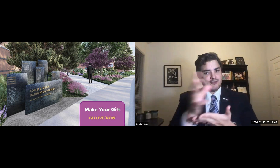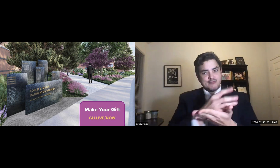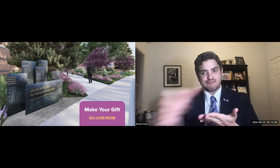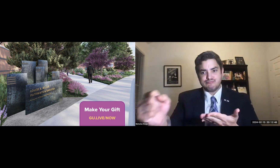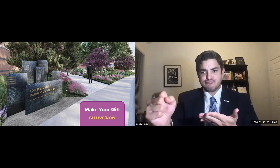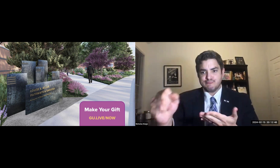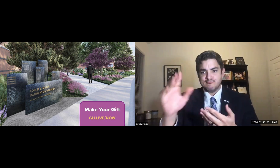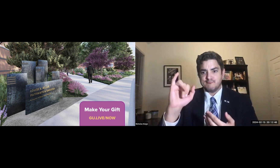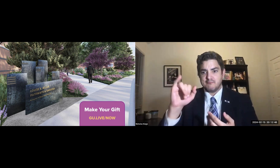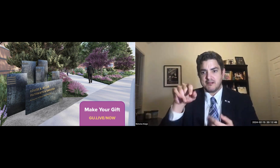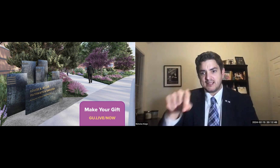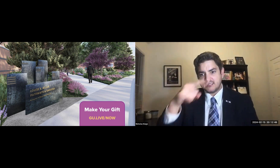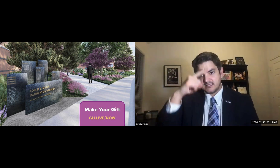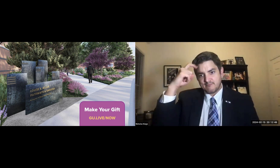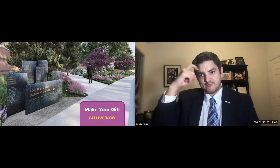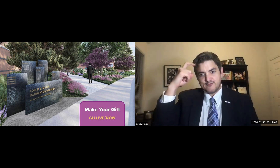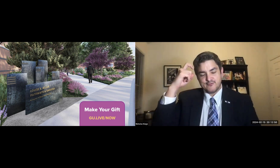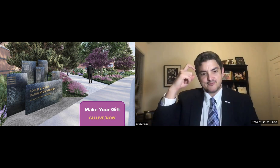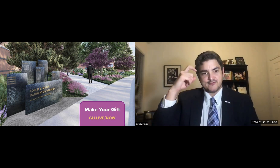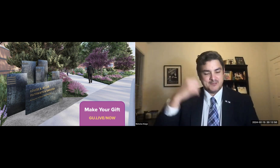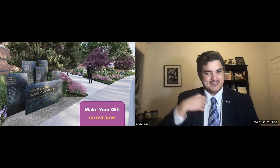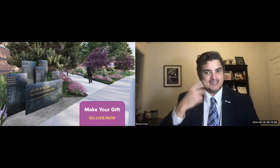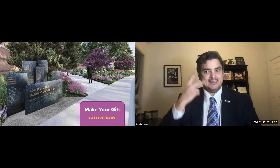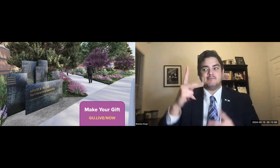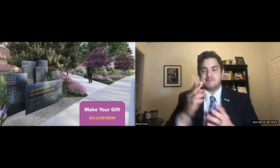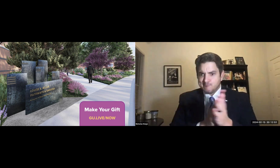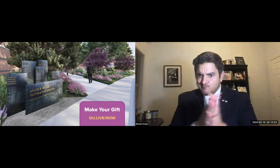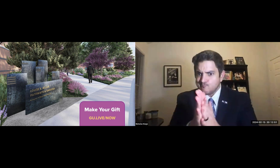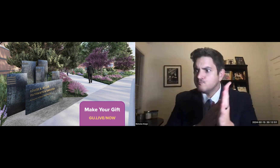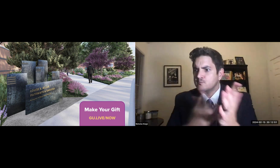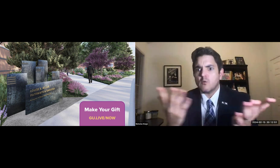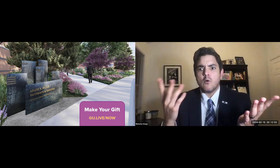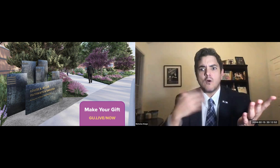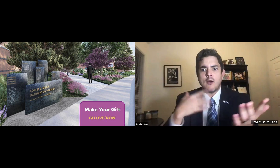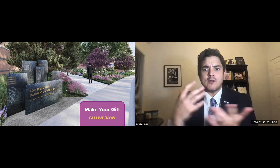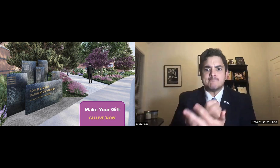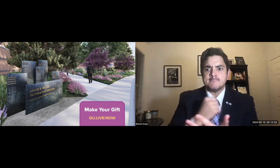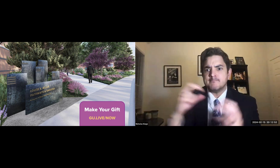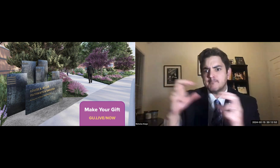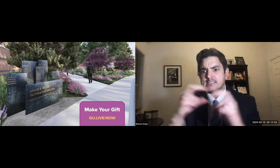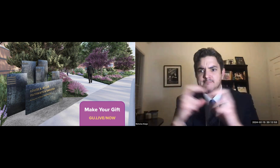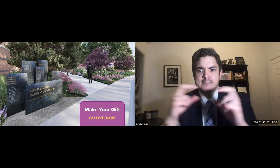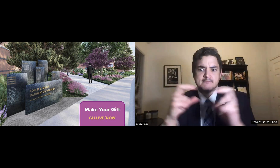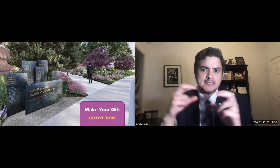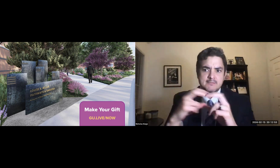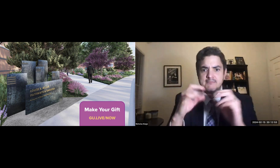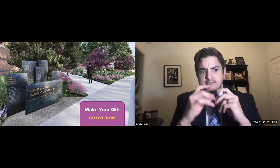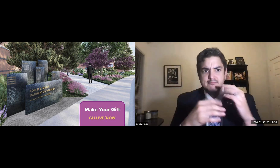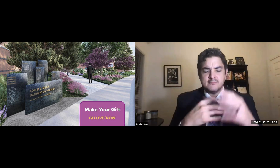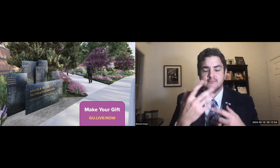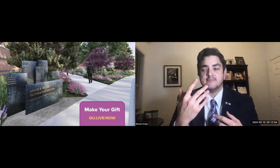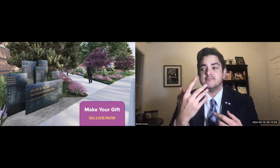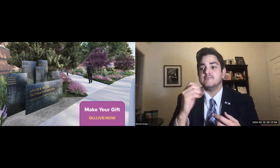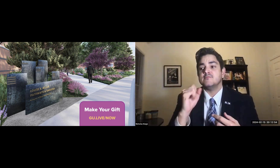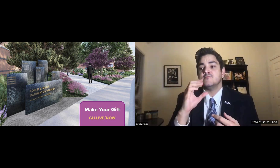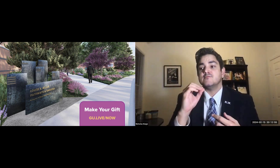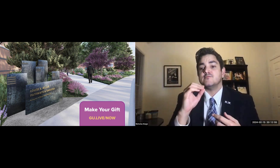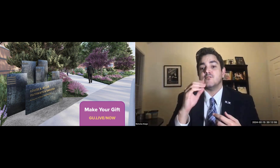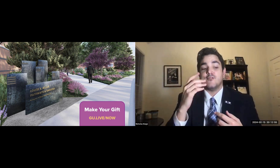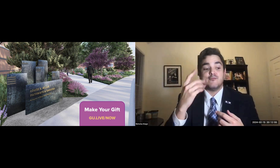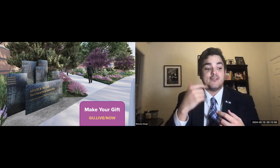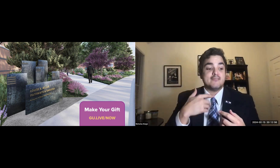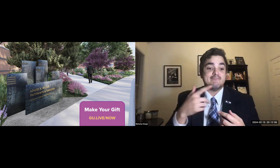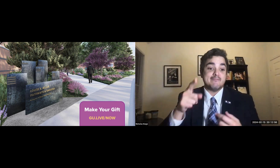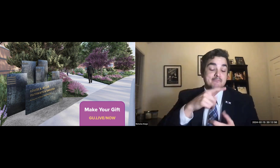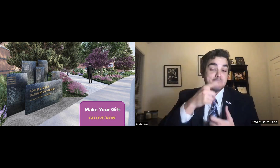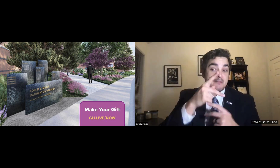again, the money for matching gifts is going to run out probably this summer, because I see people who want to match